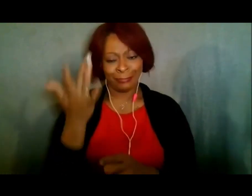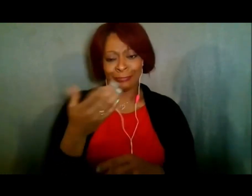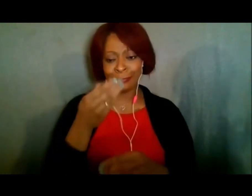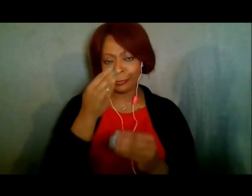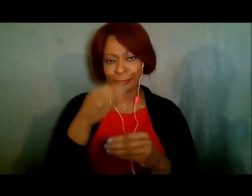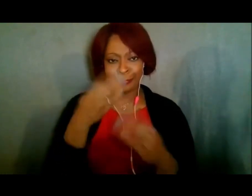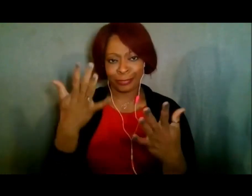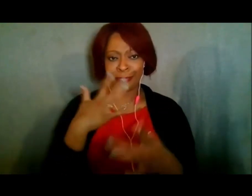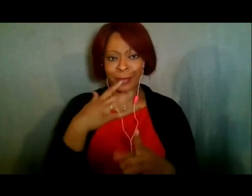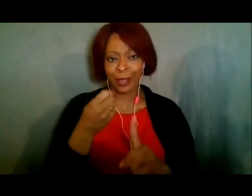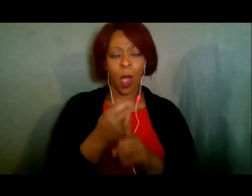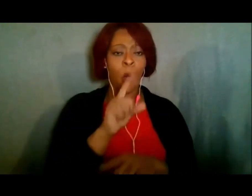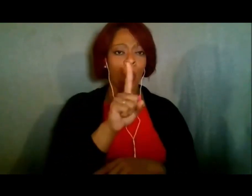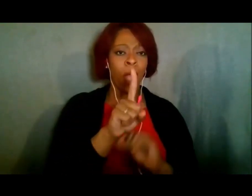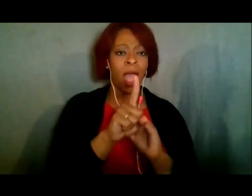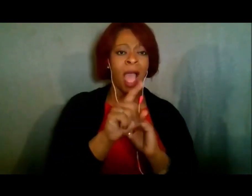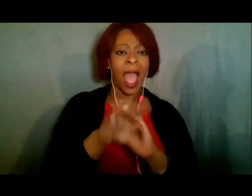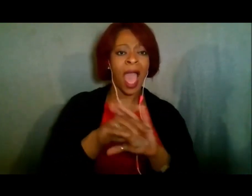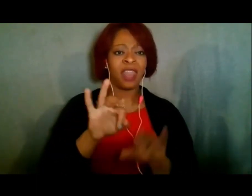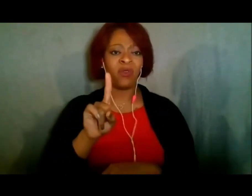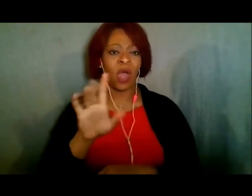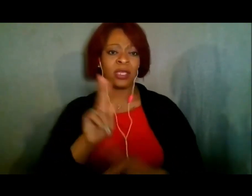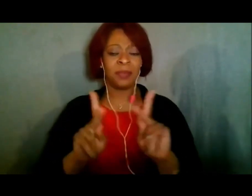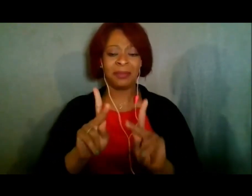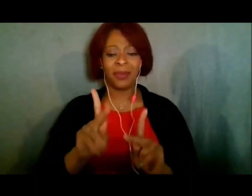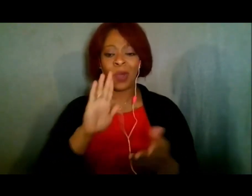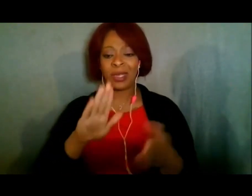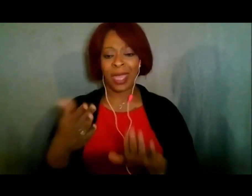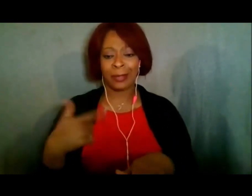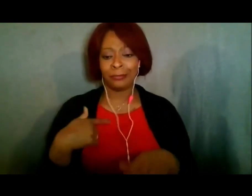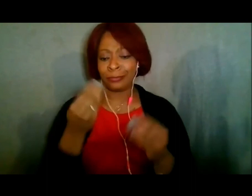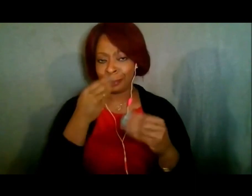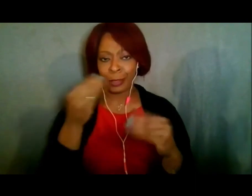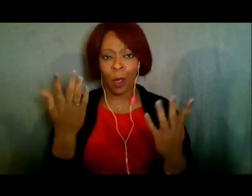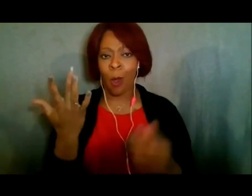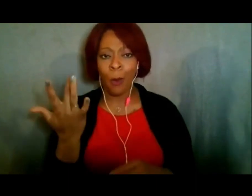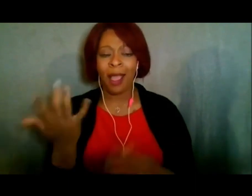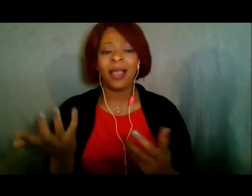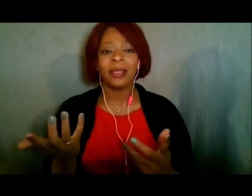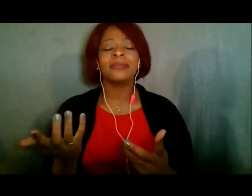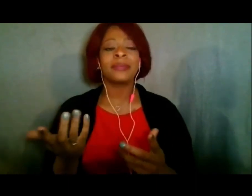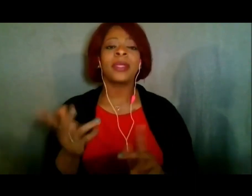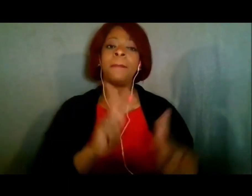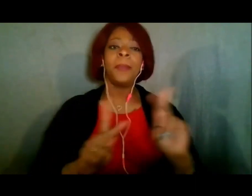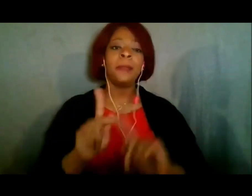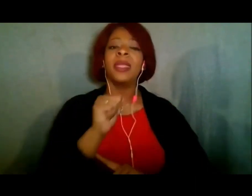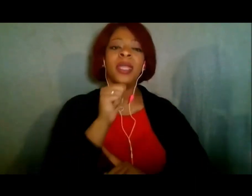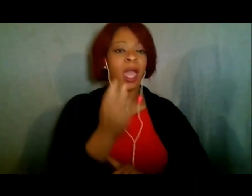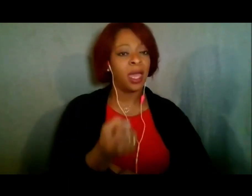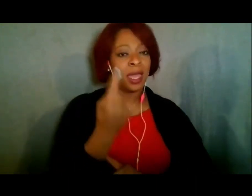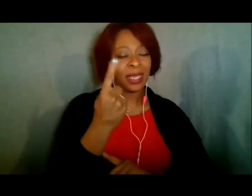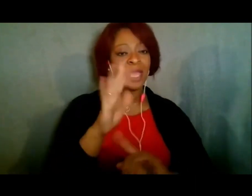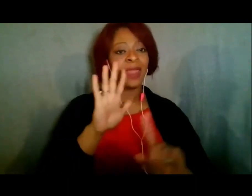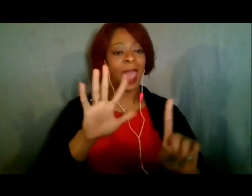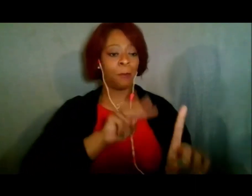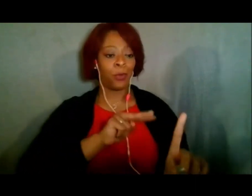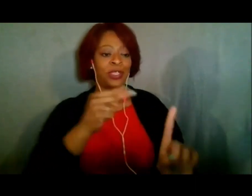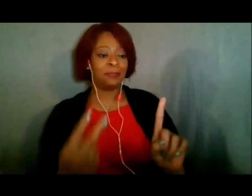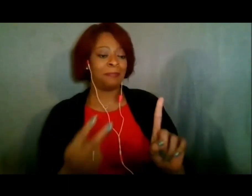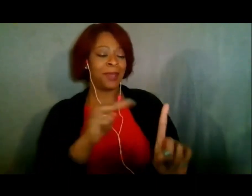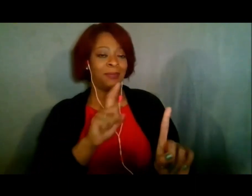Or only 1 in 100 die, why should I care? And I don't think people understand the perspective of